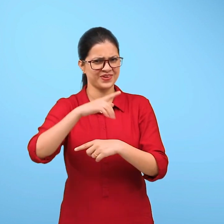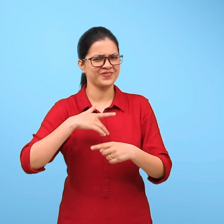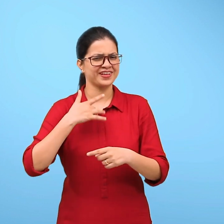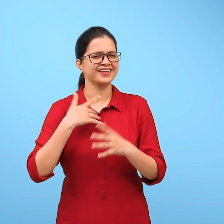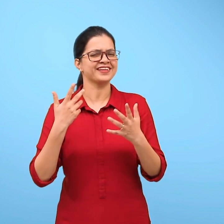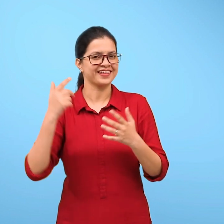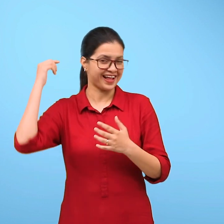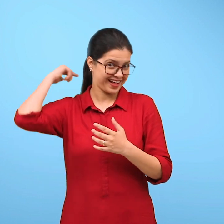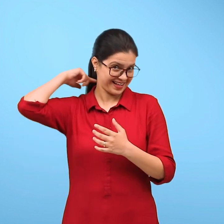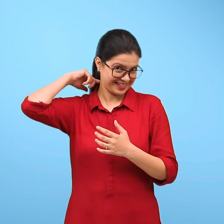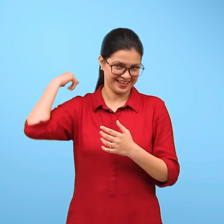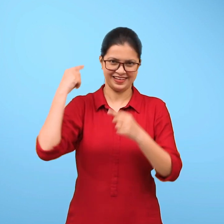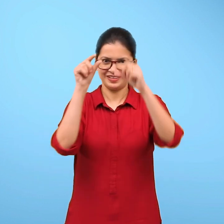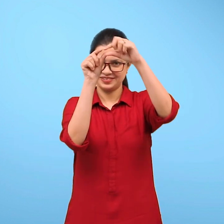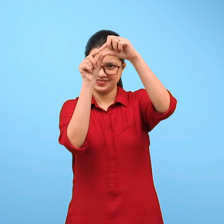What you feel is the backbone.